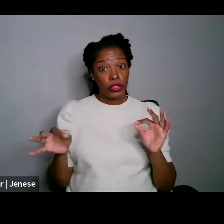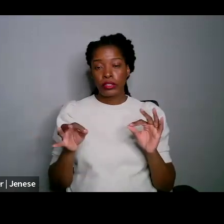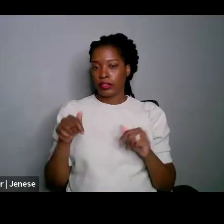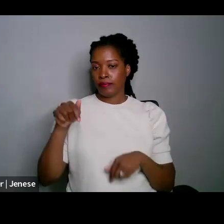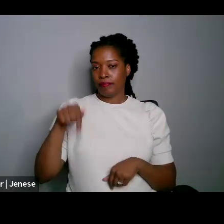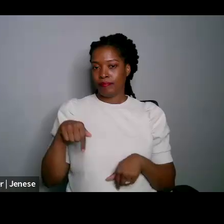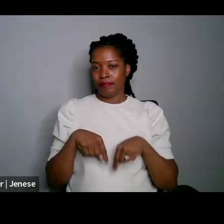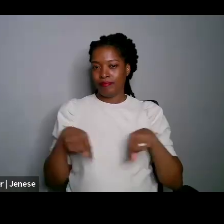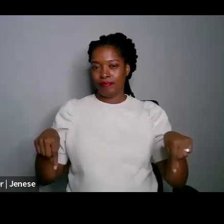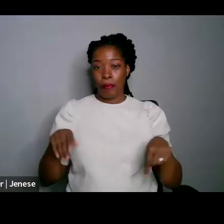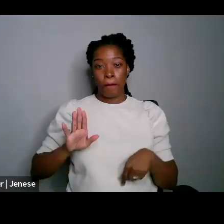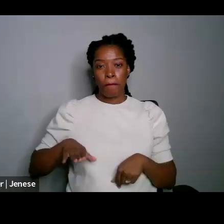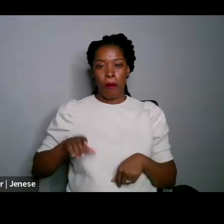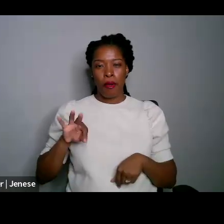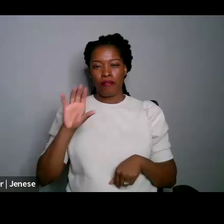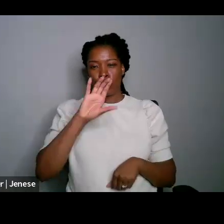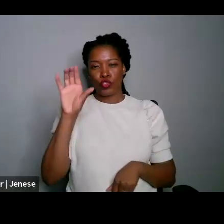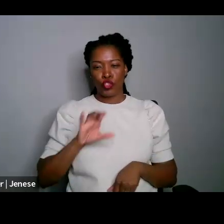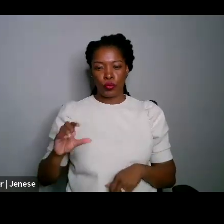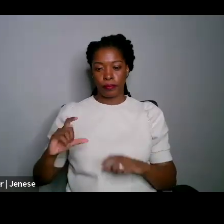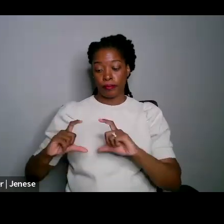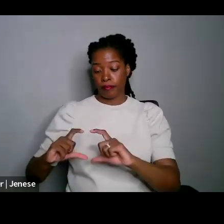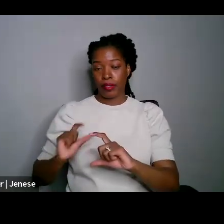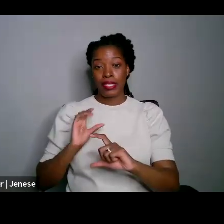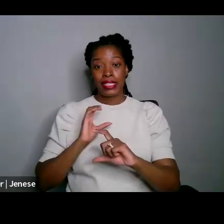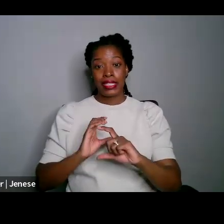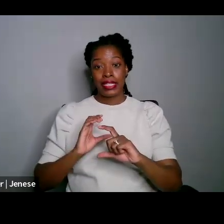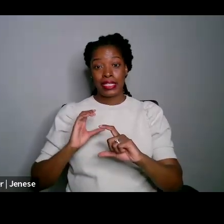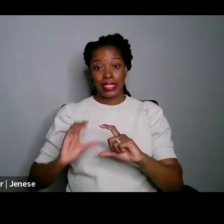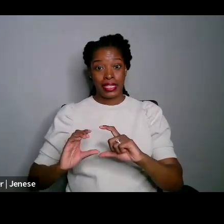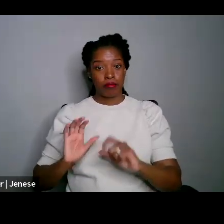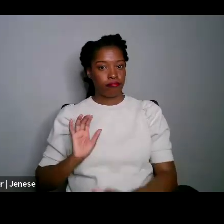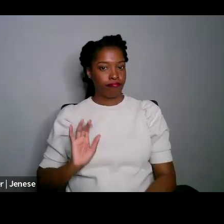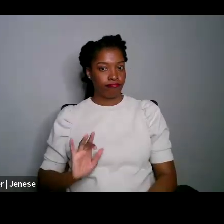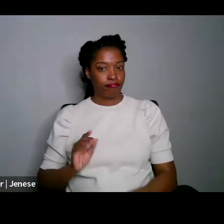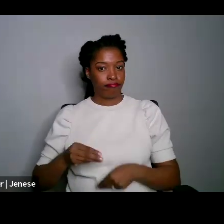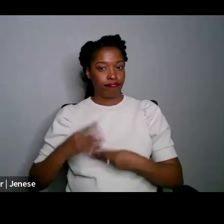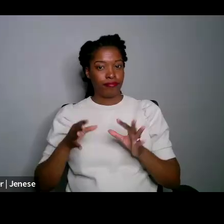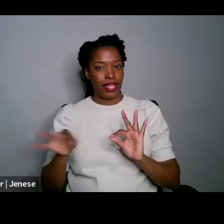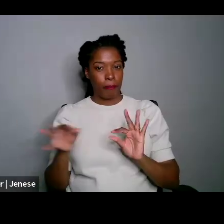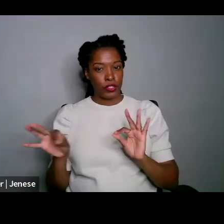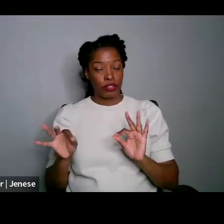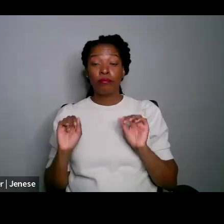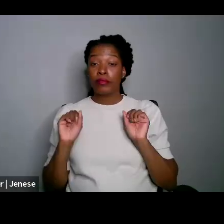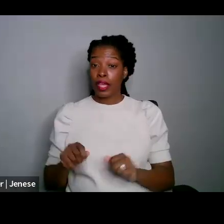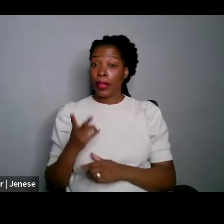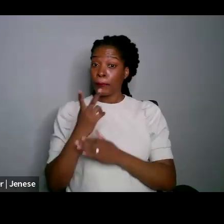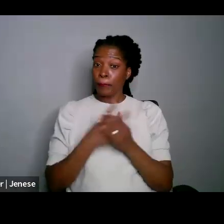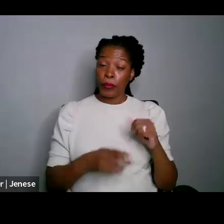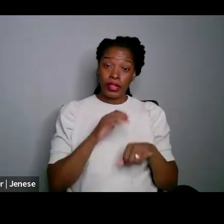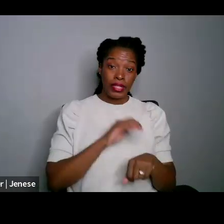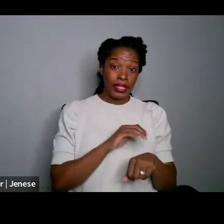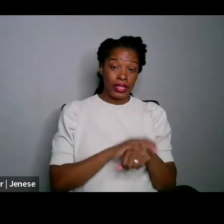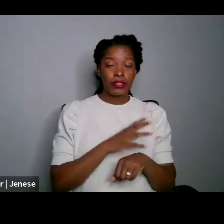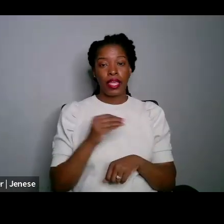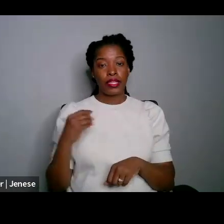the Zoom screen, the CC button. Also, you can access captions in English or Spanish via the stream